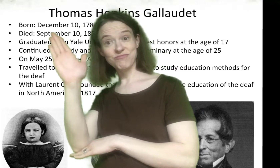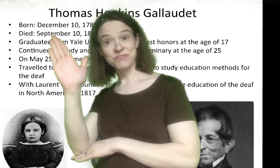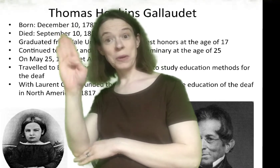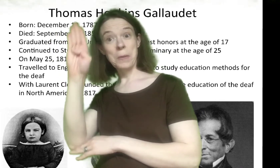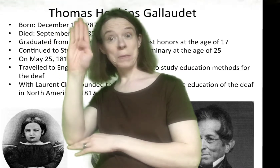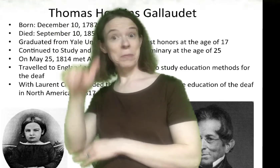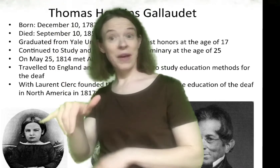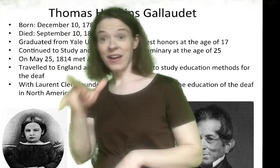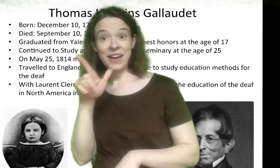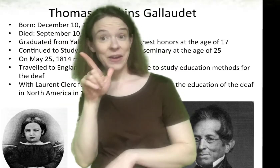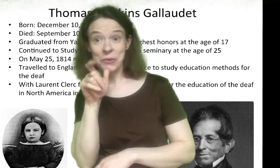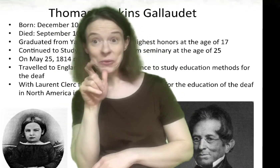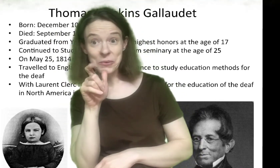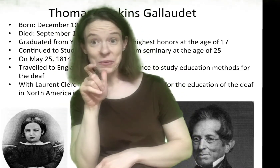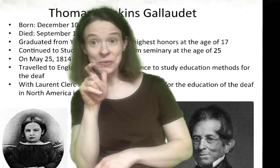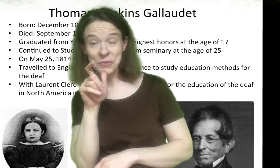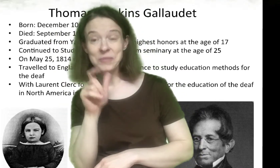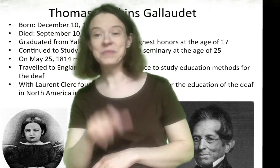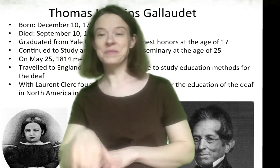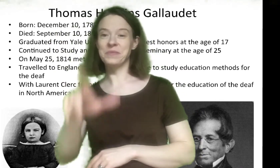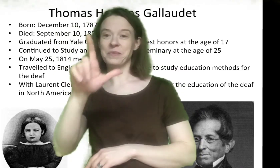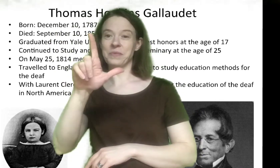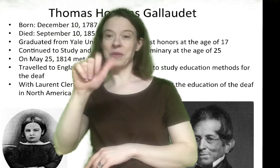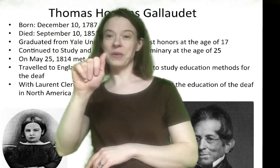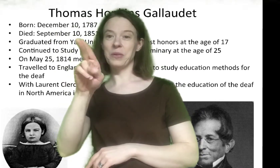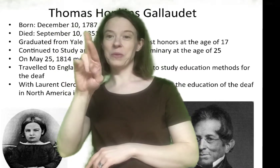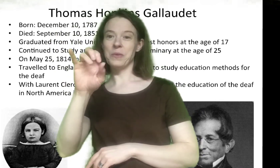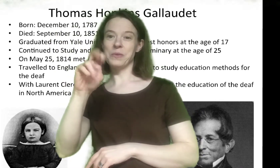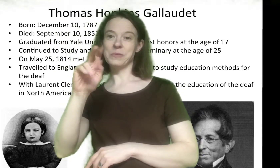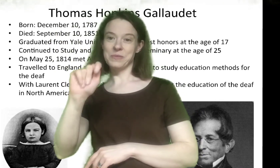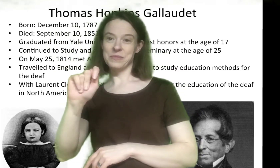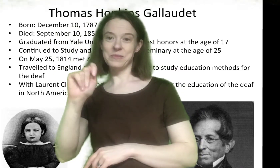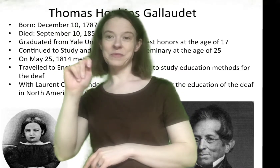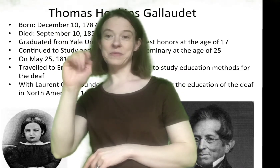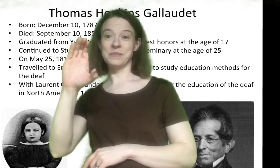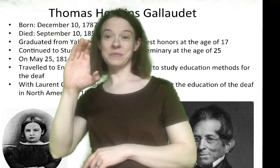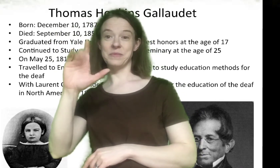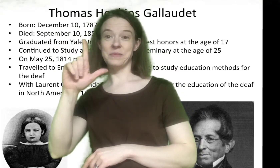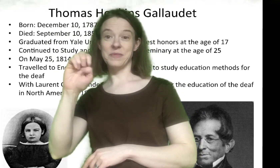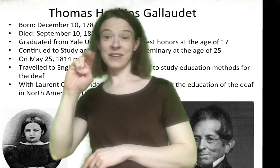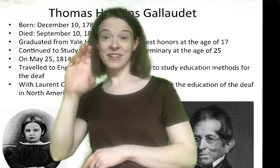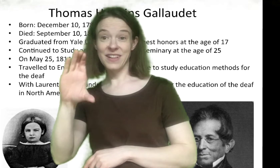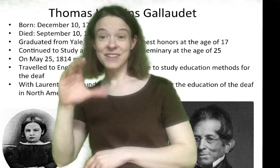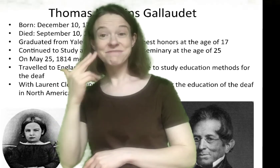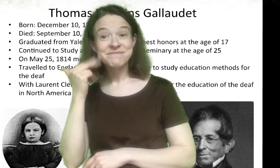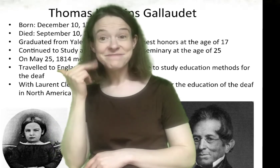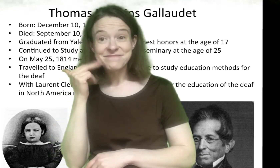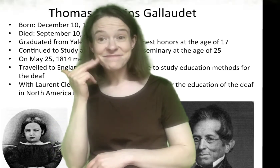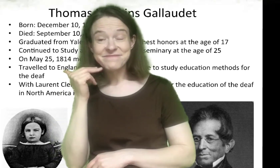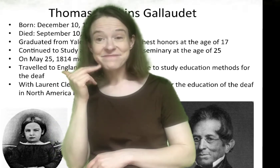to a lecture presented by none other than Laurent Clerc.